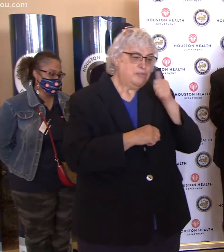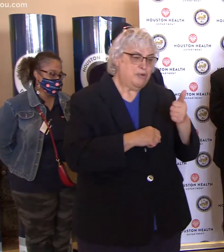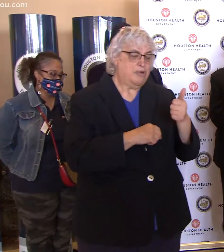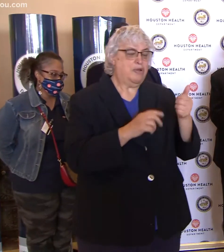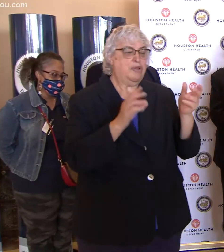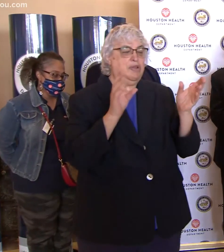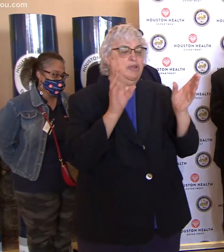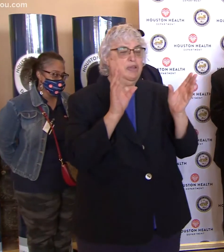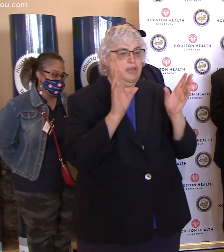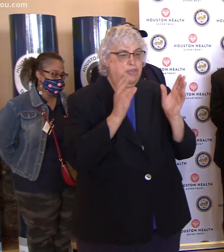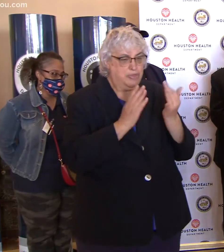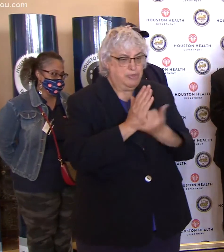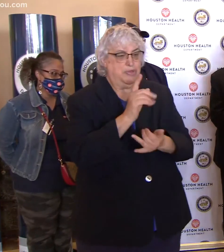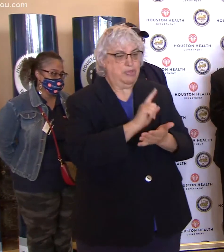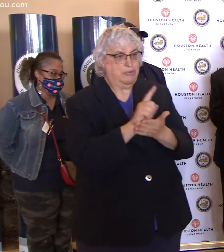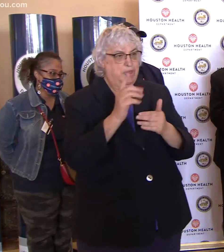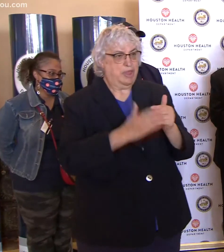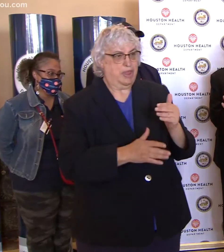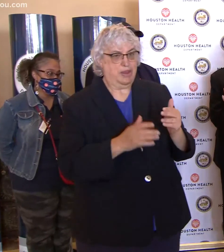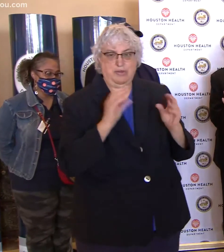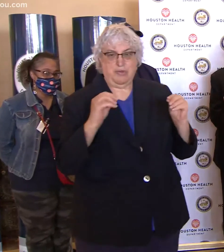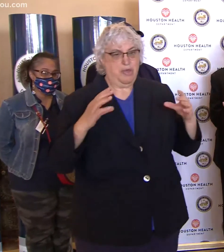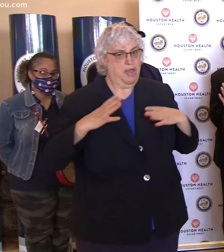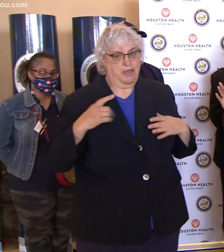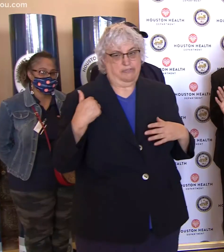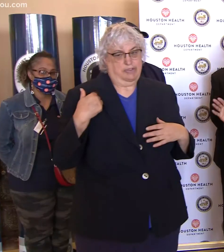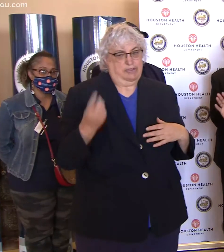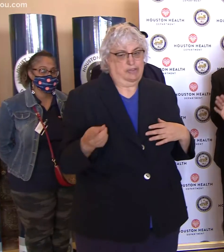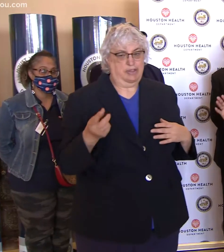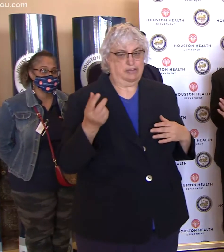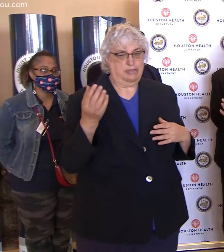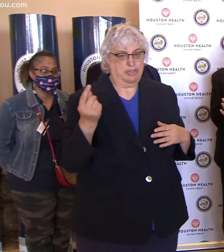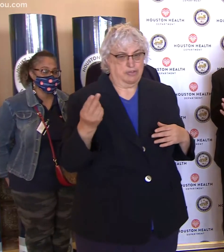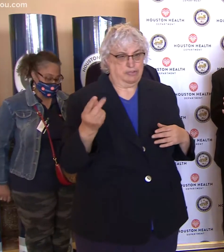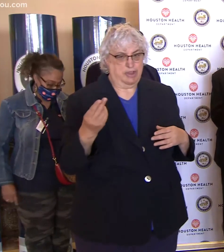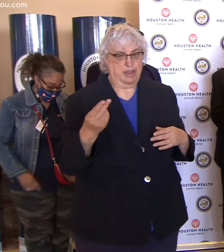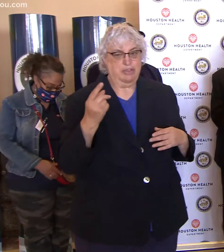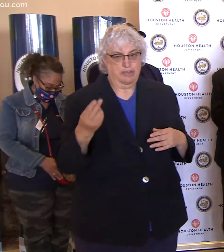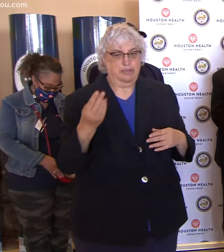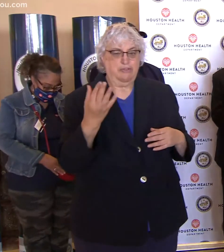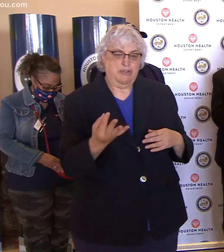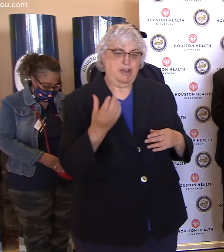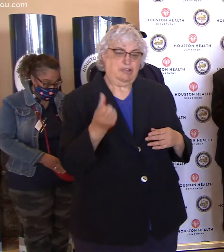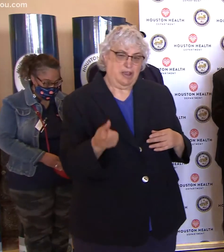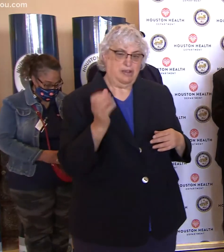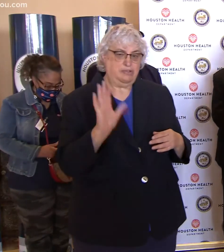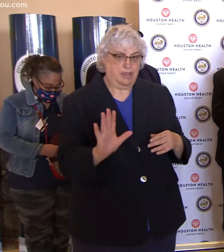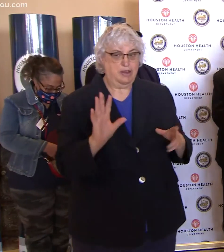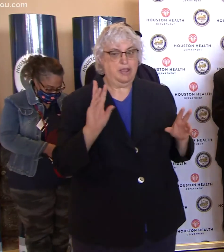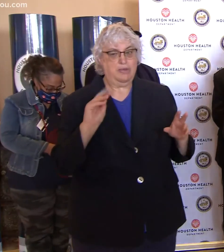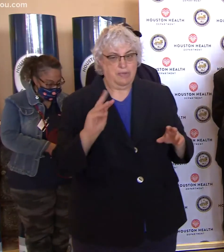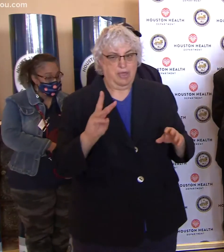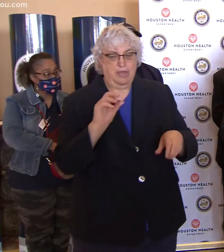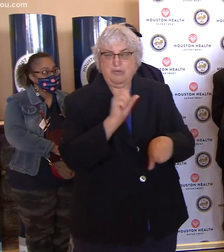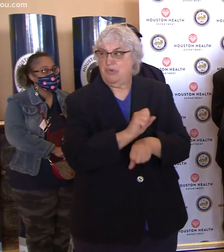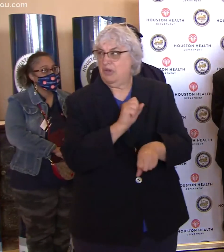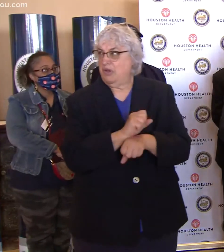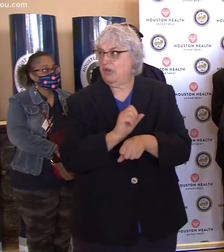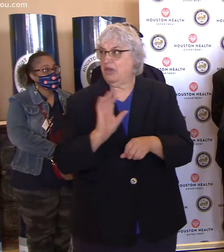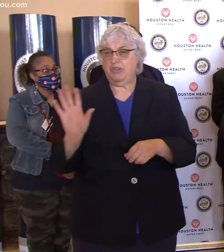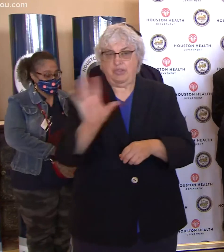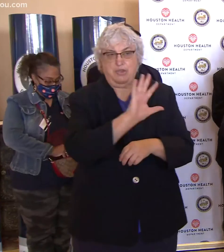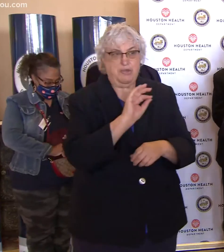the needs of the people in this community. So I want to personally thank them for taking their time in order to do